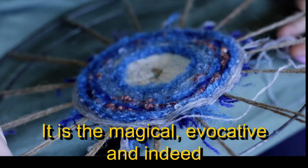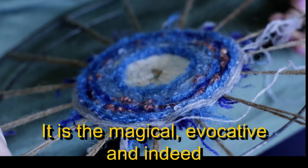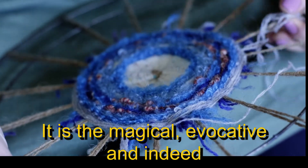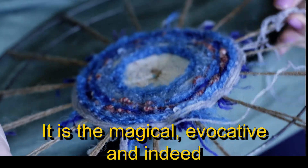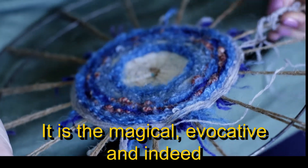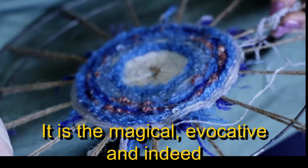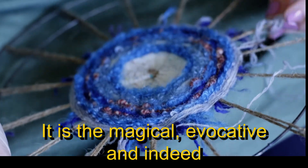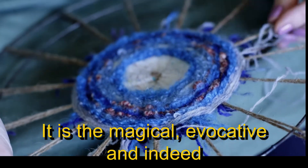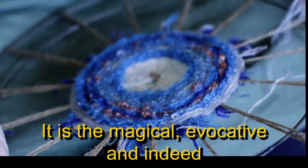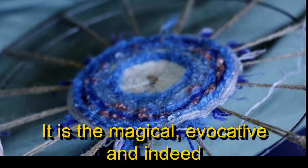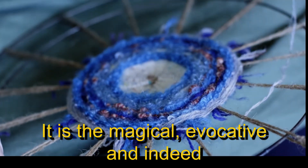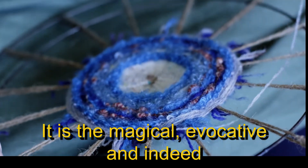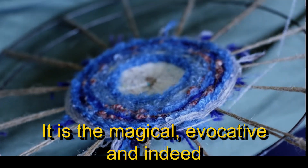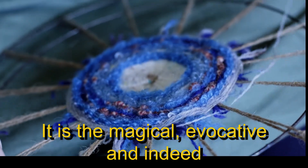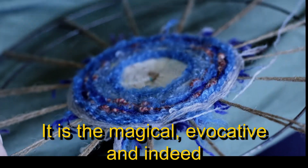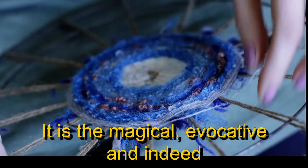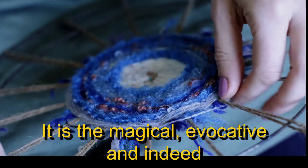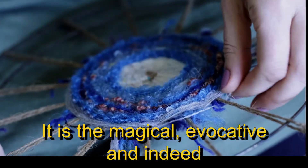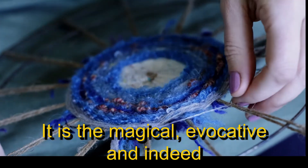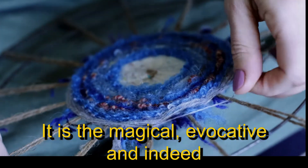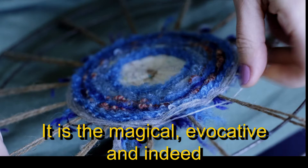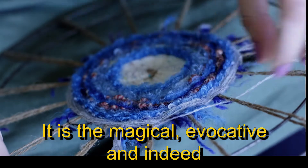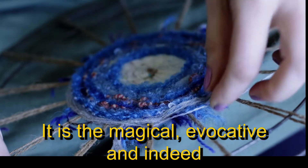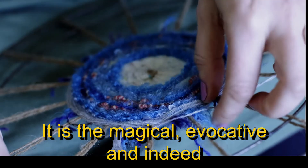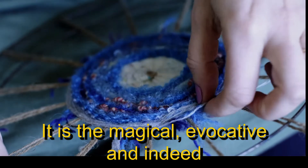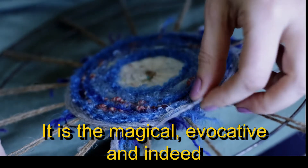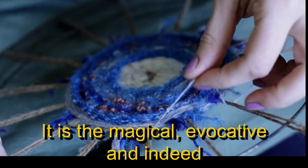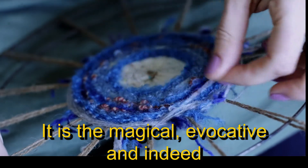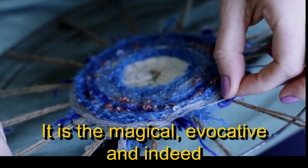magical, evocative and indeed romantic view of nature that inspires me.